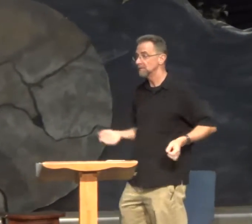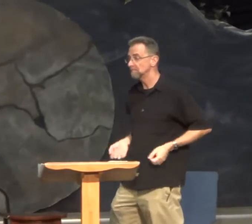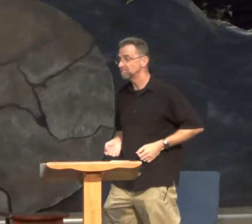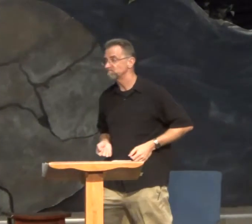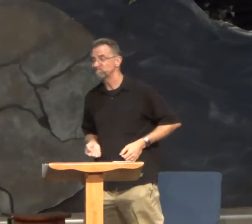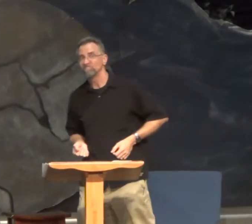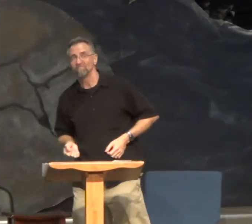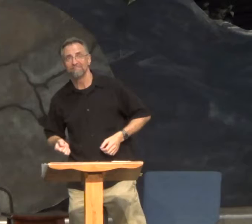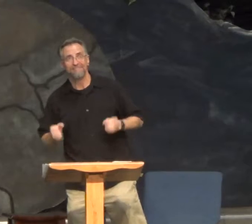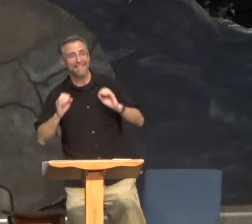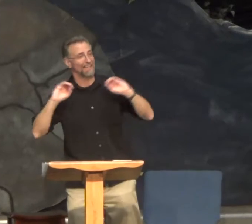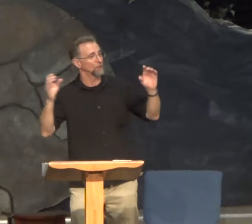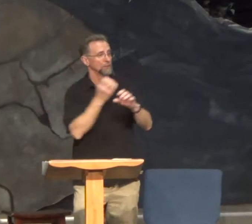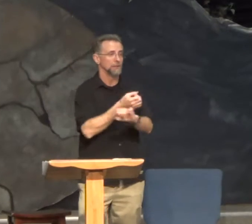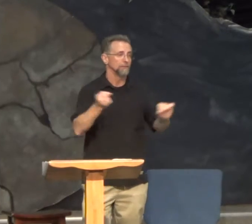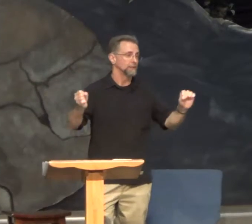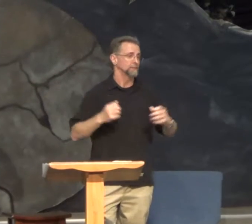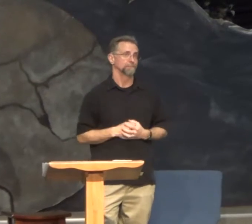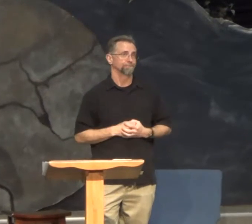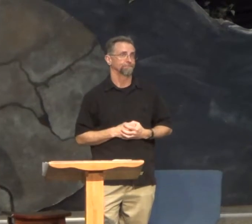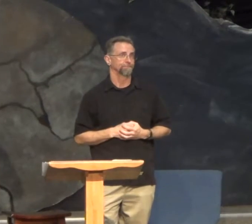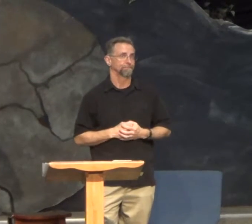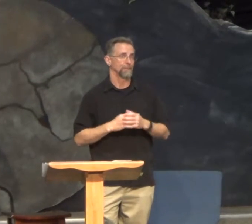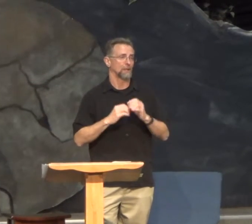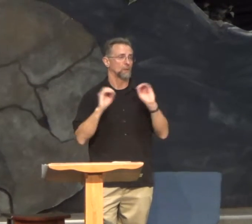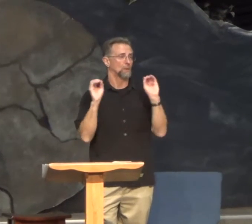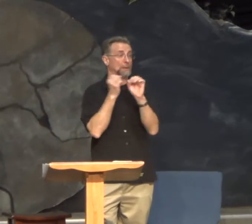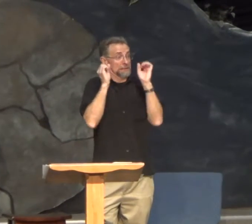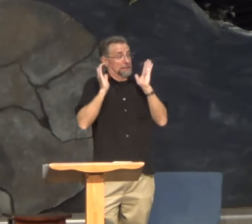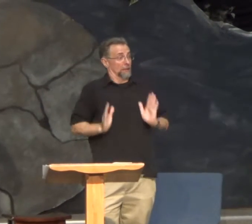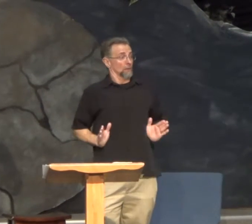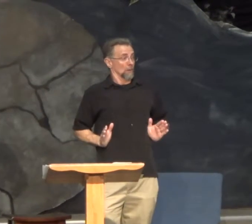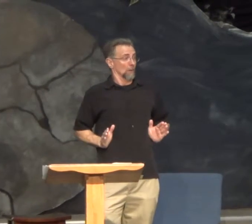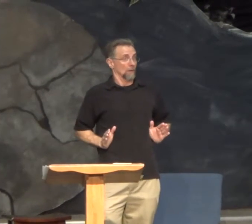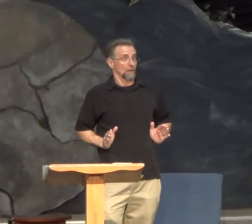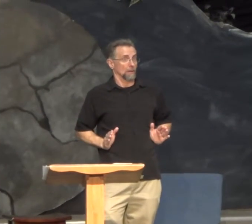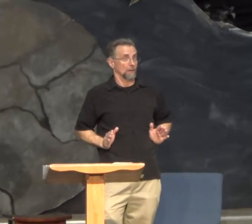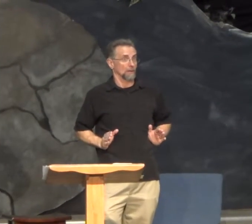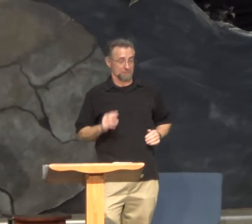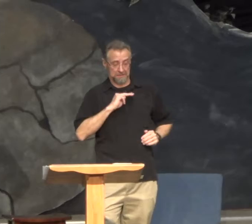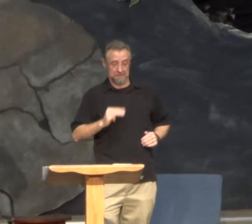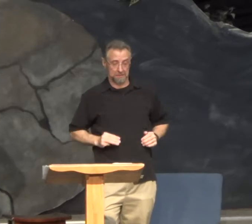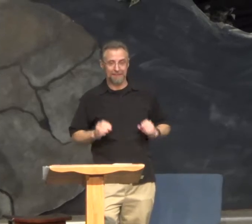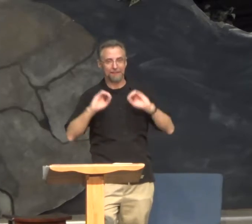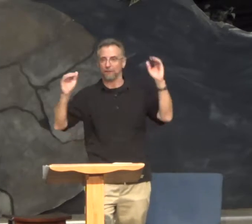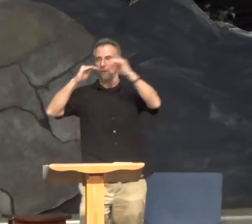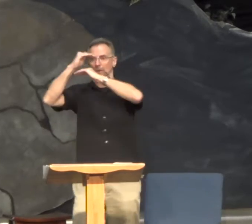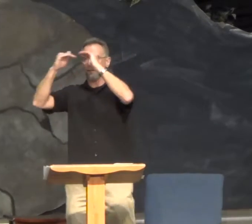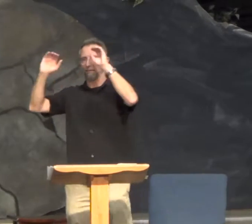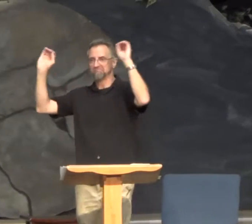there's no gospel, there's no good news, there is no salvation, there is no Savior, and there is